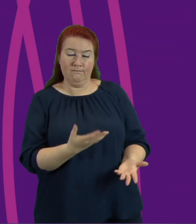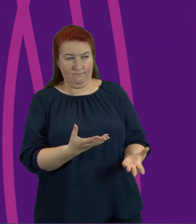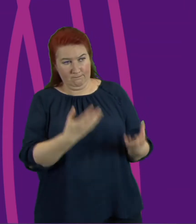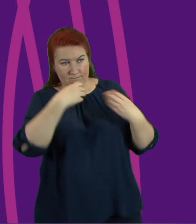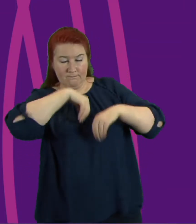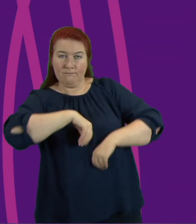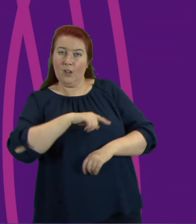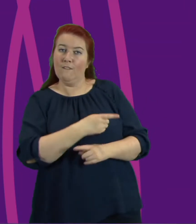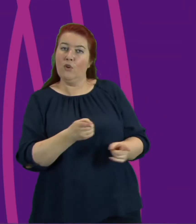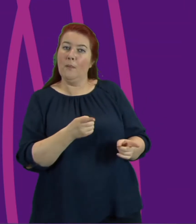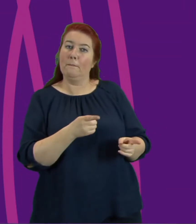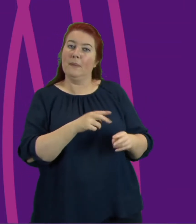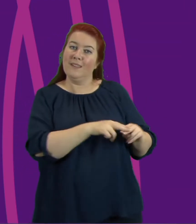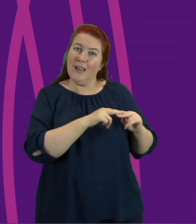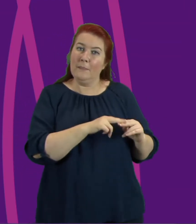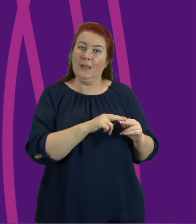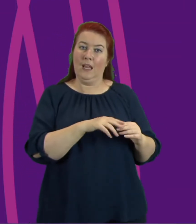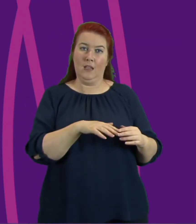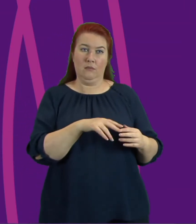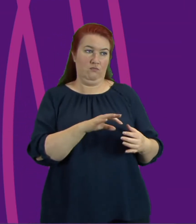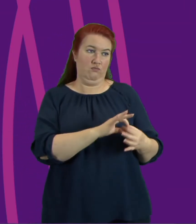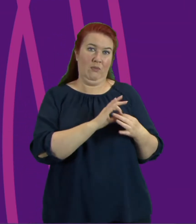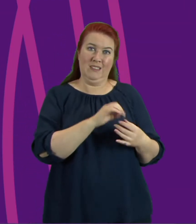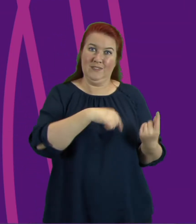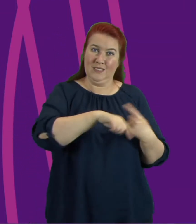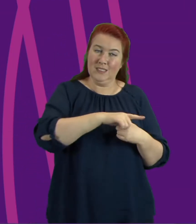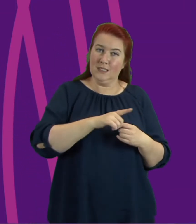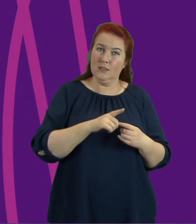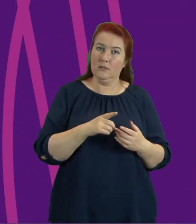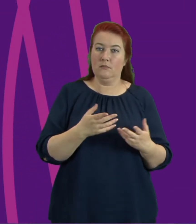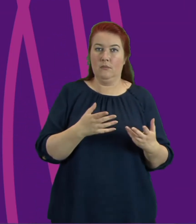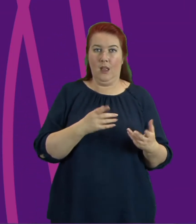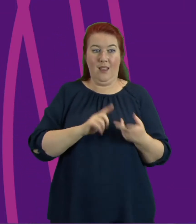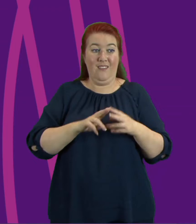inquiry should be held, and also to,